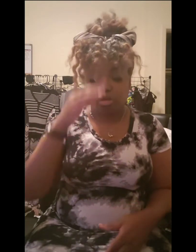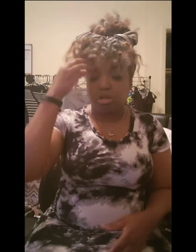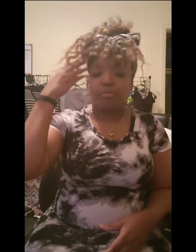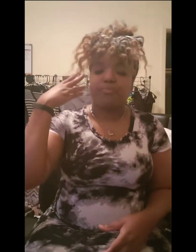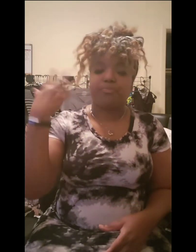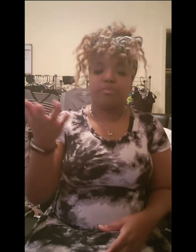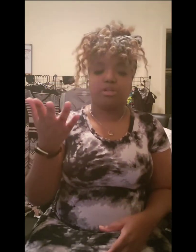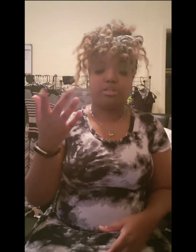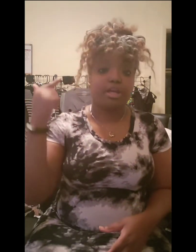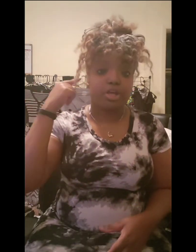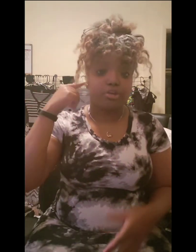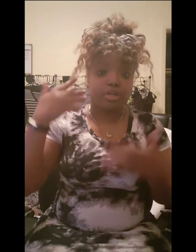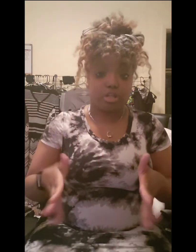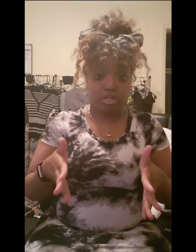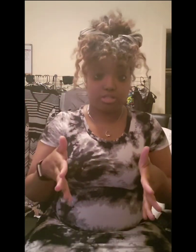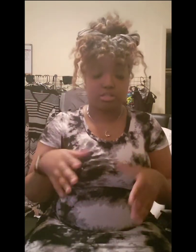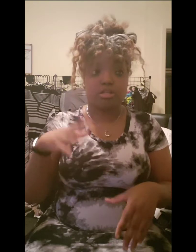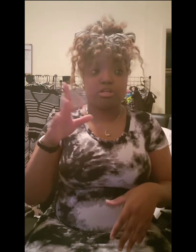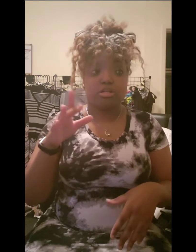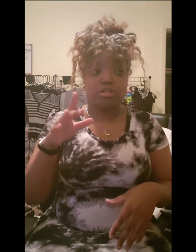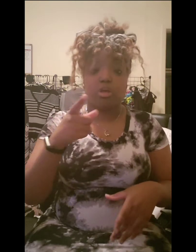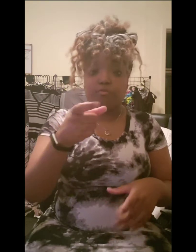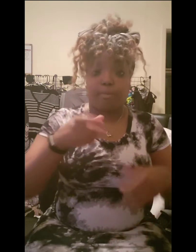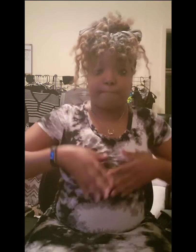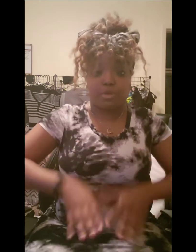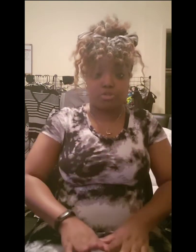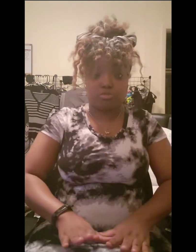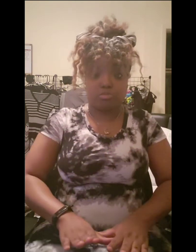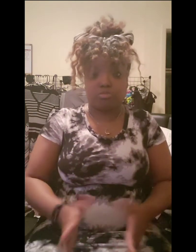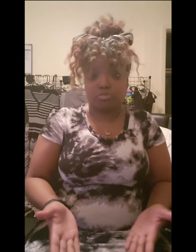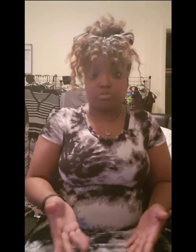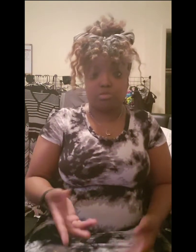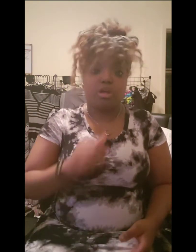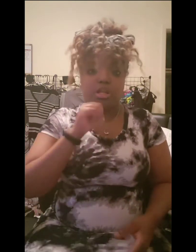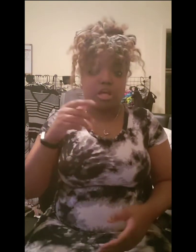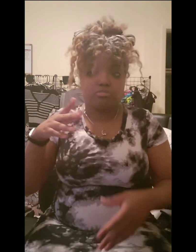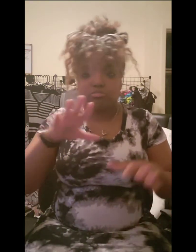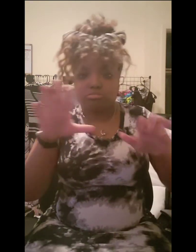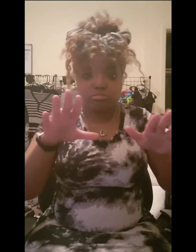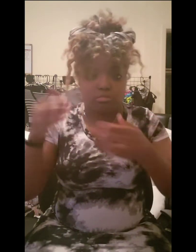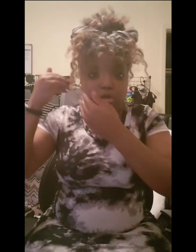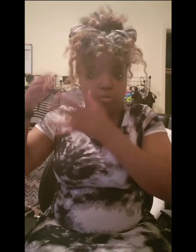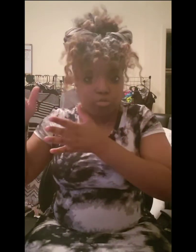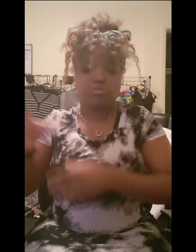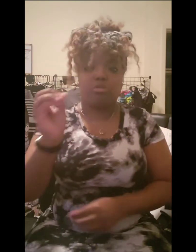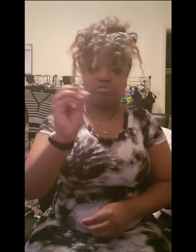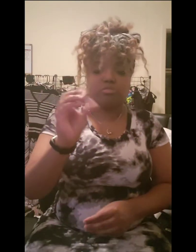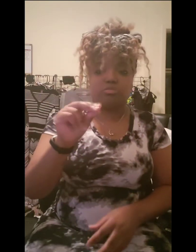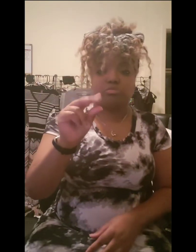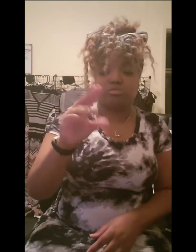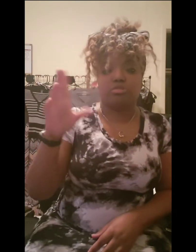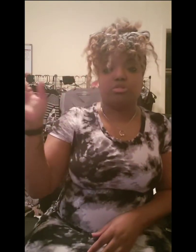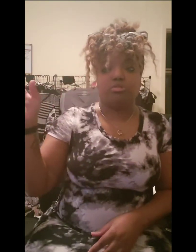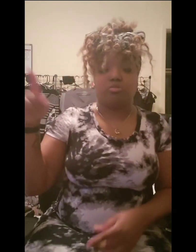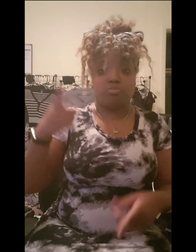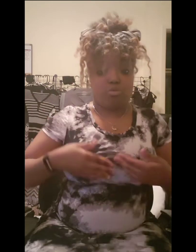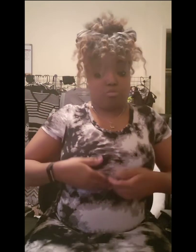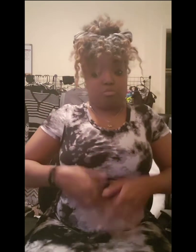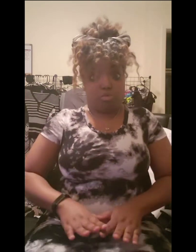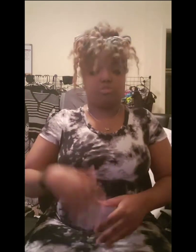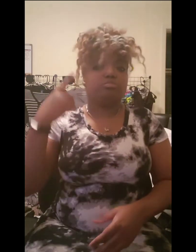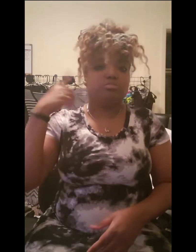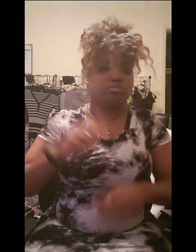Waardenburg syndrome. And I am perfectly okay with that. I think I said this earlier, but the